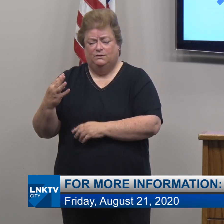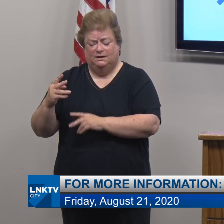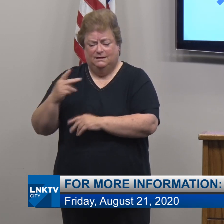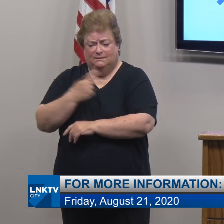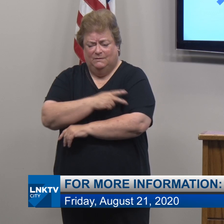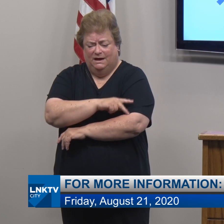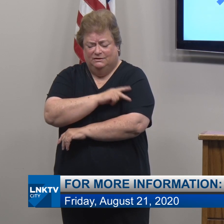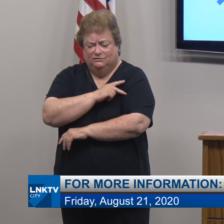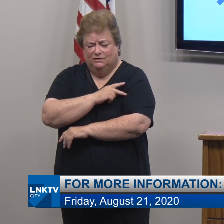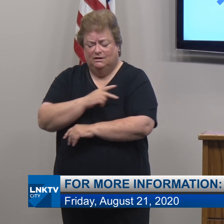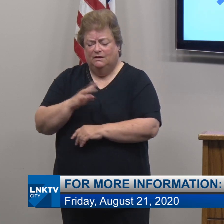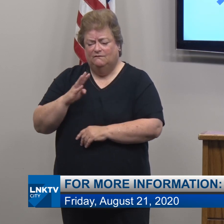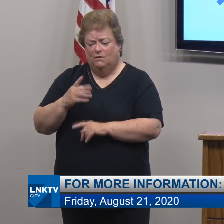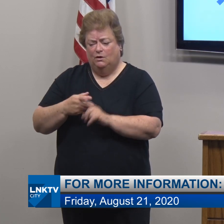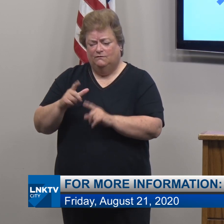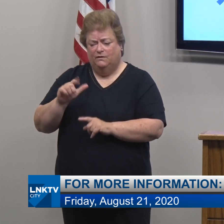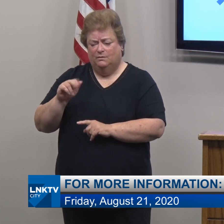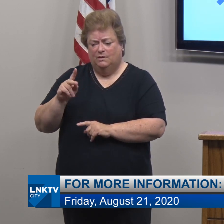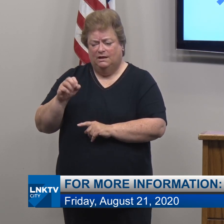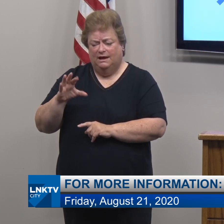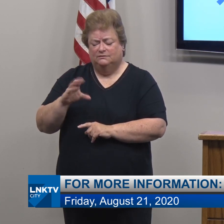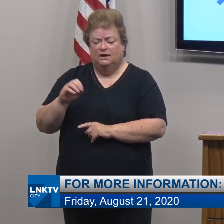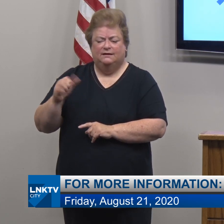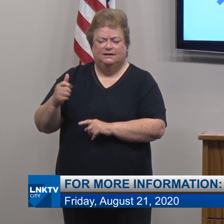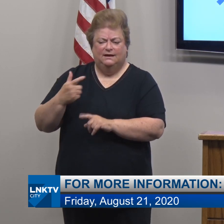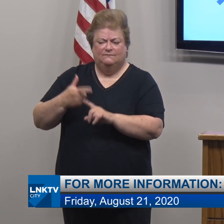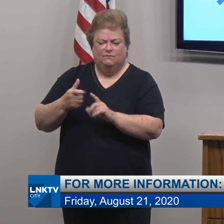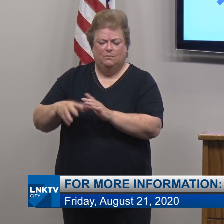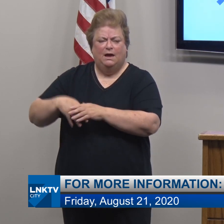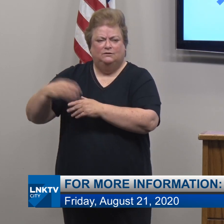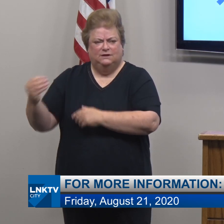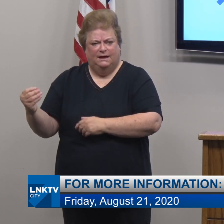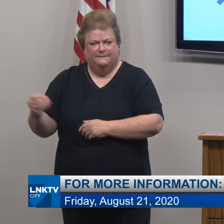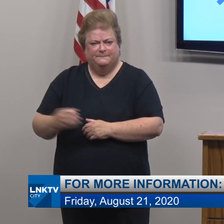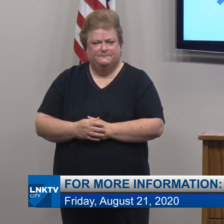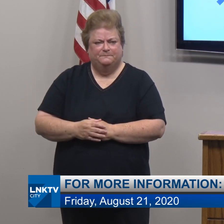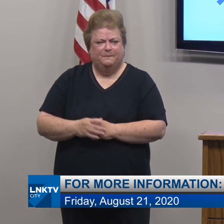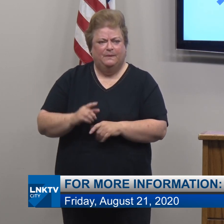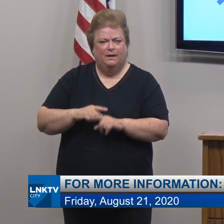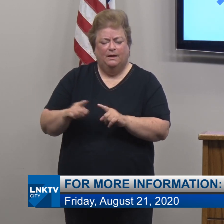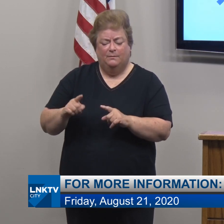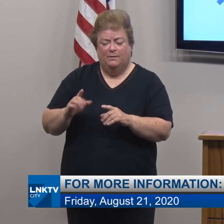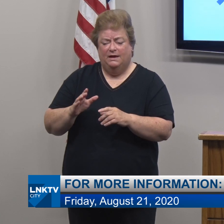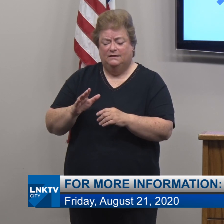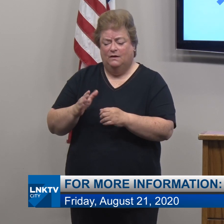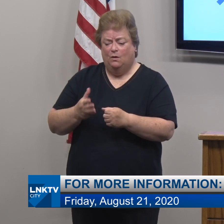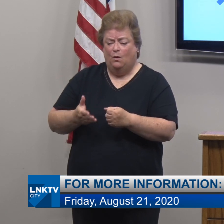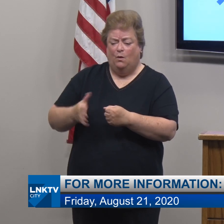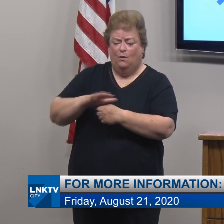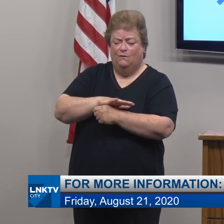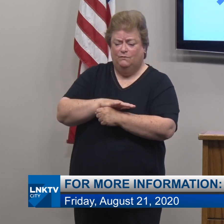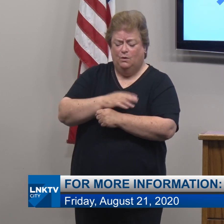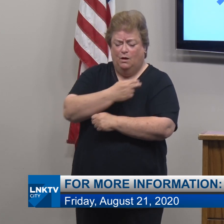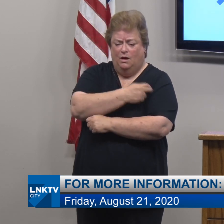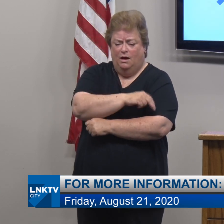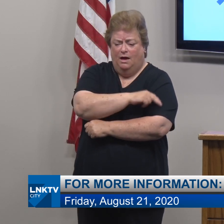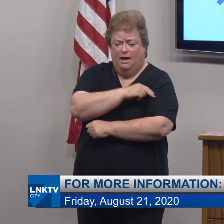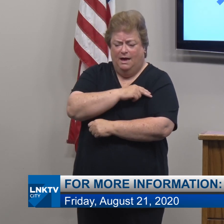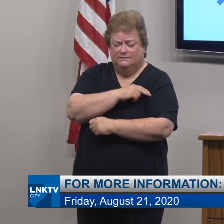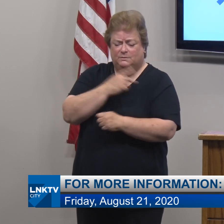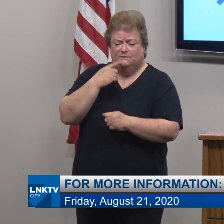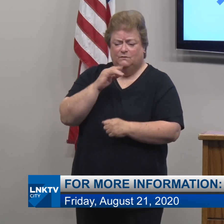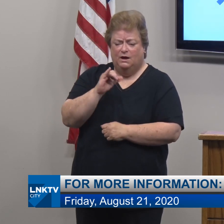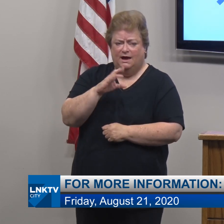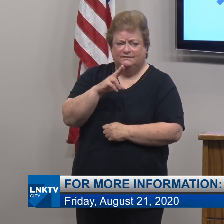from Lancaster County and 10 from other communities. However, the overall hospital census and ICU